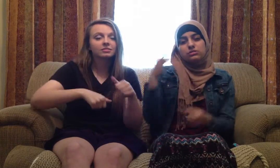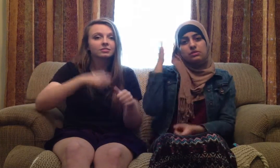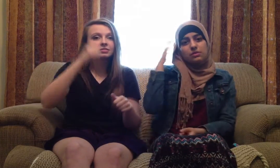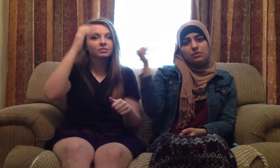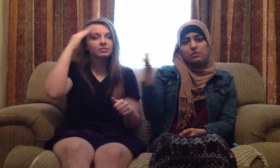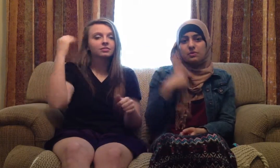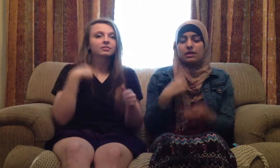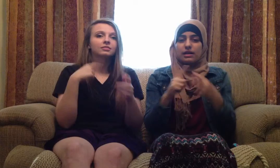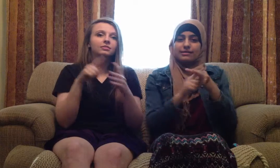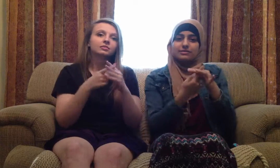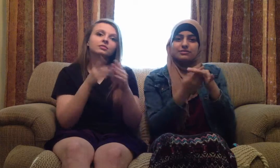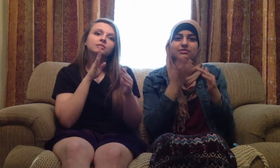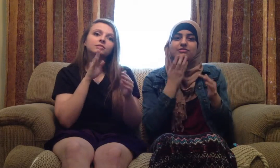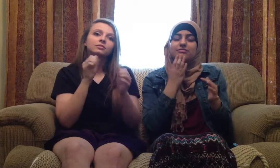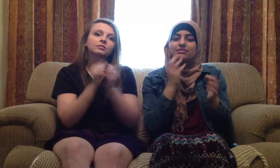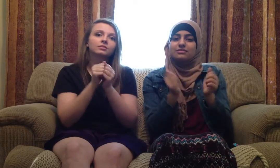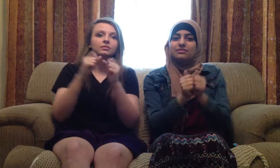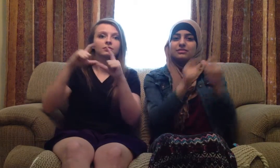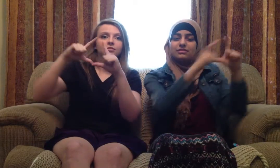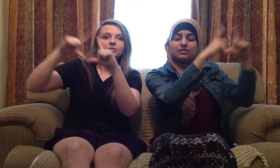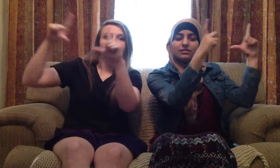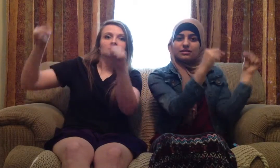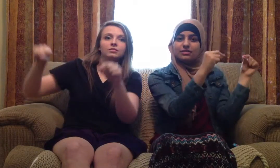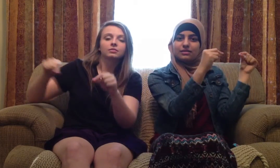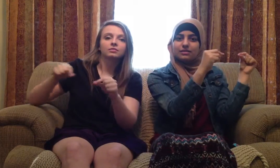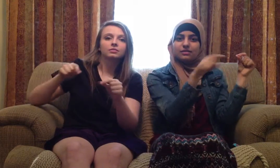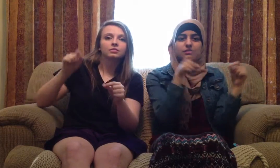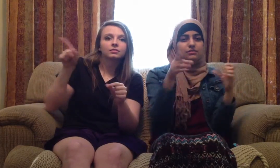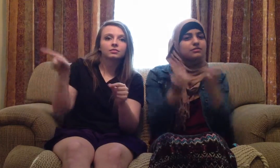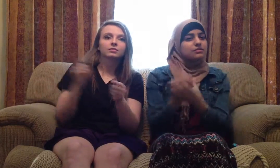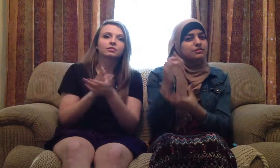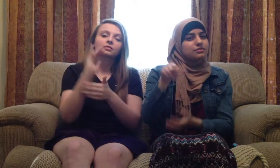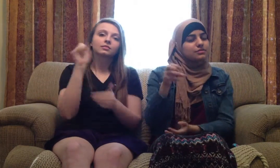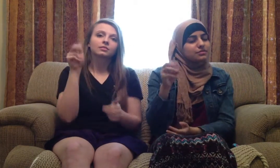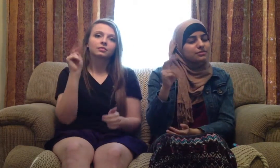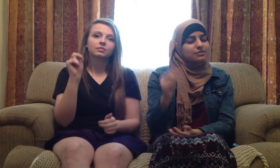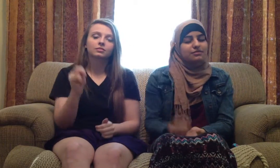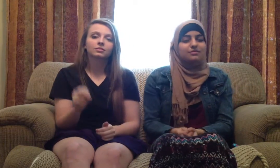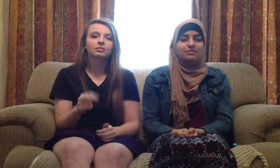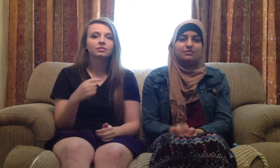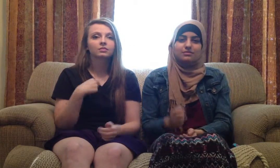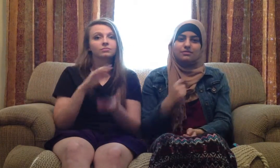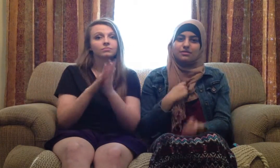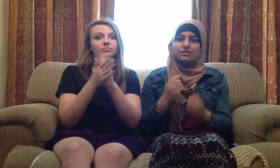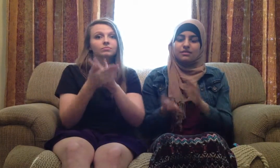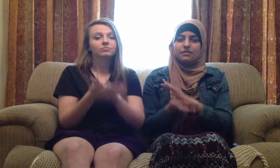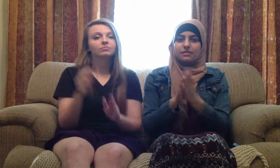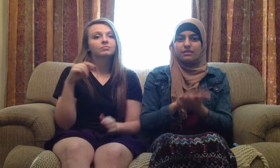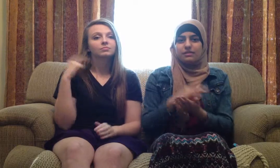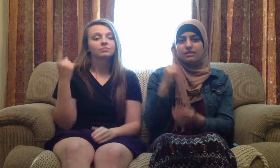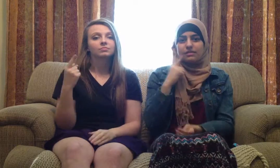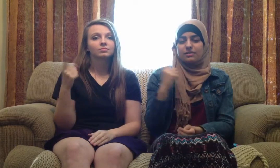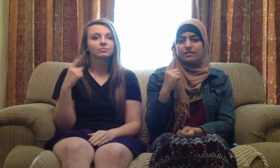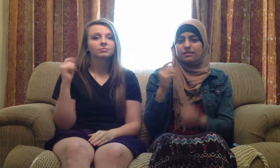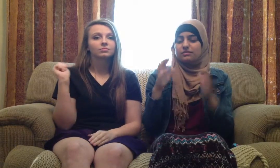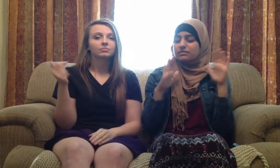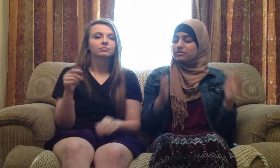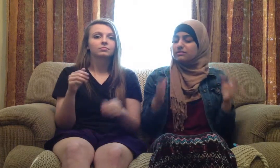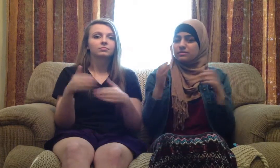overdue I've started talking to the pictures on the walls Hang in there, Jones It gets a little lonely All these empty